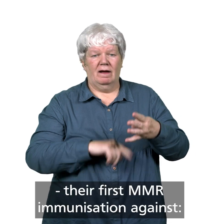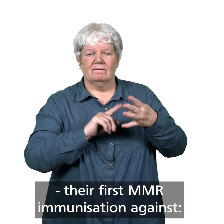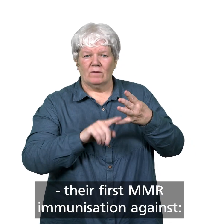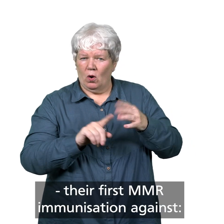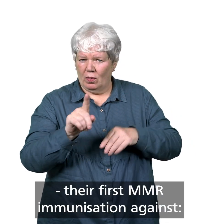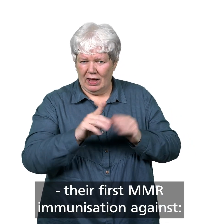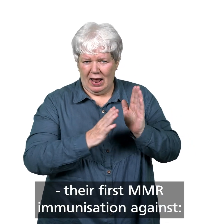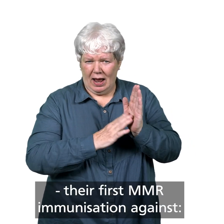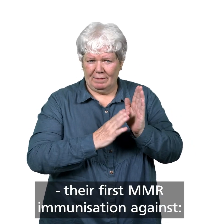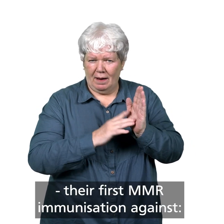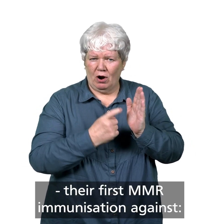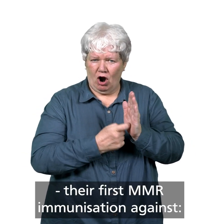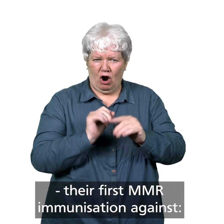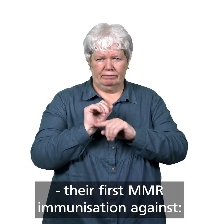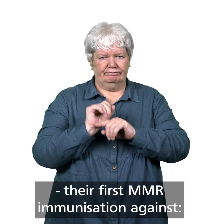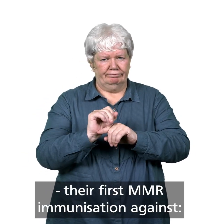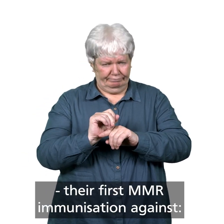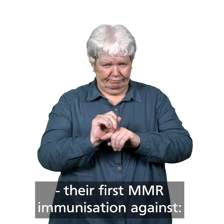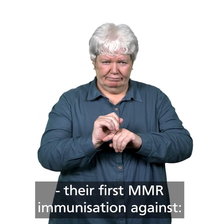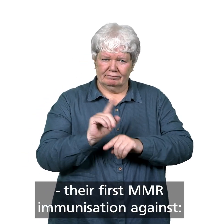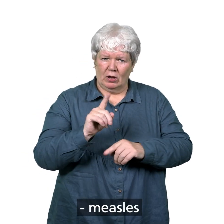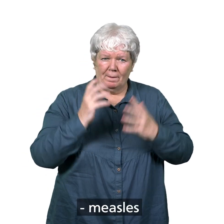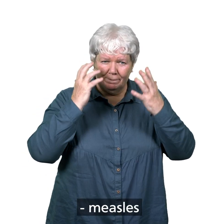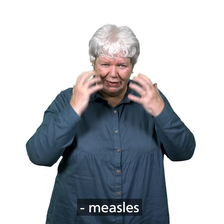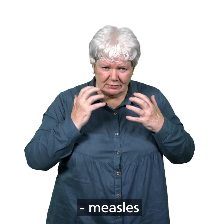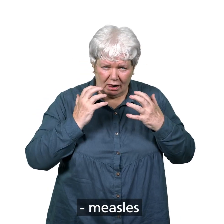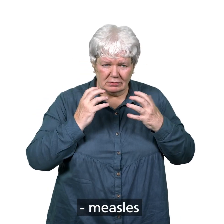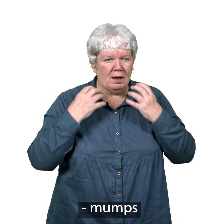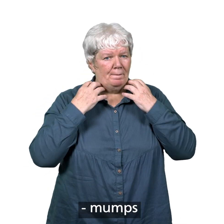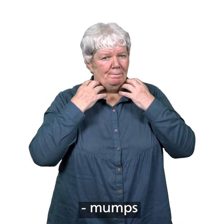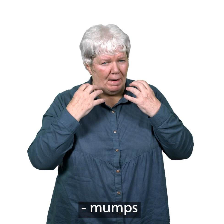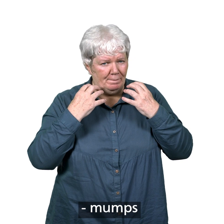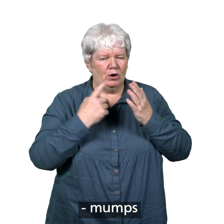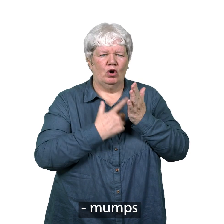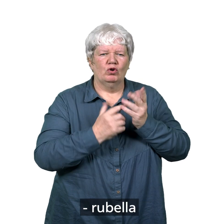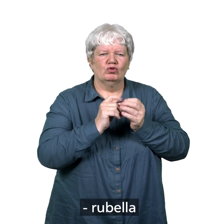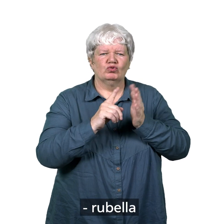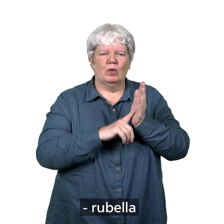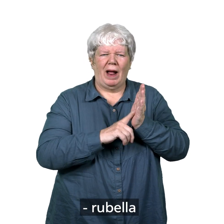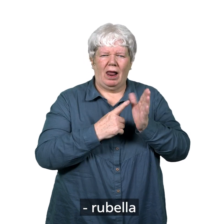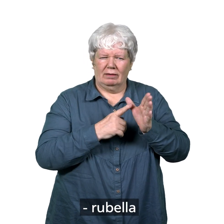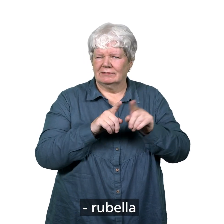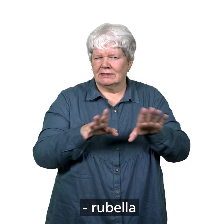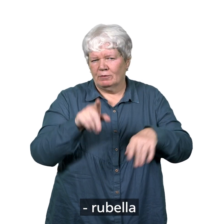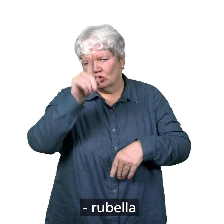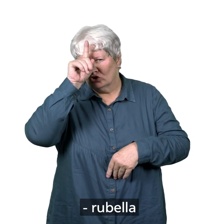their first MMR immunisation against measles, mumps, rubella.